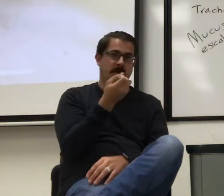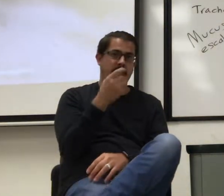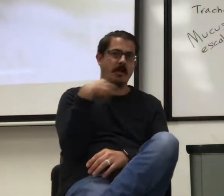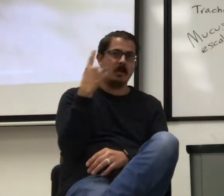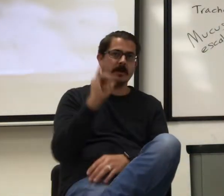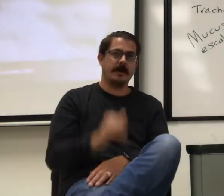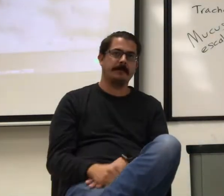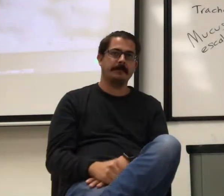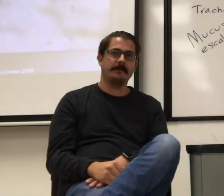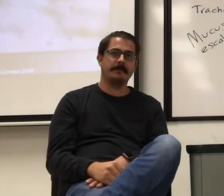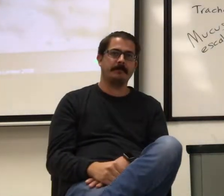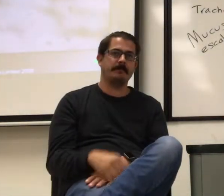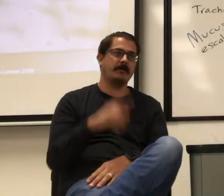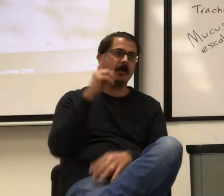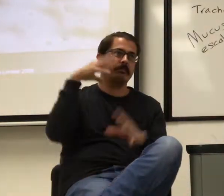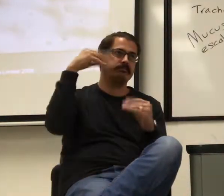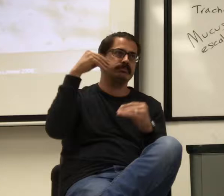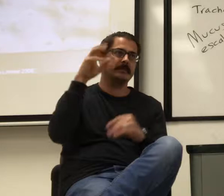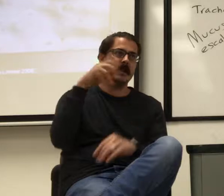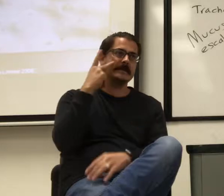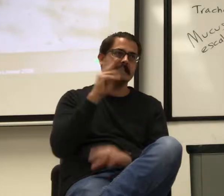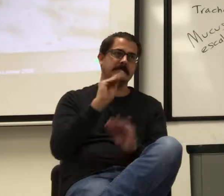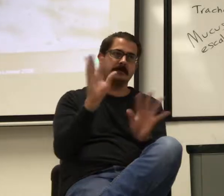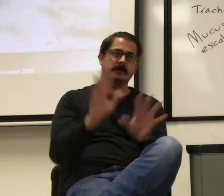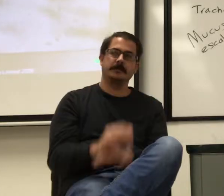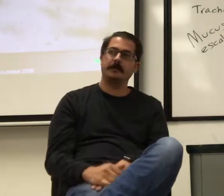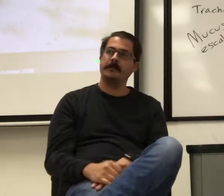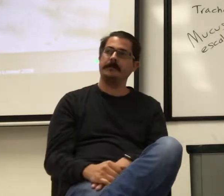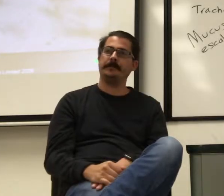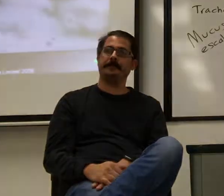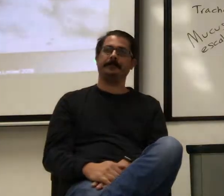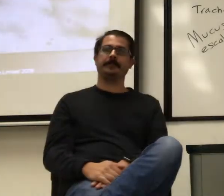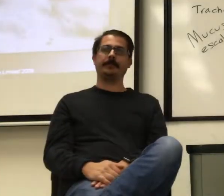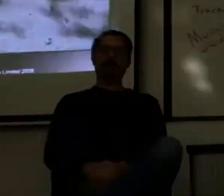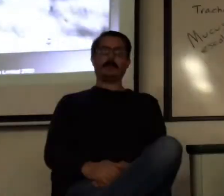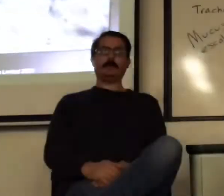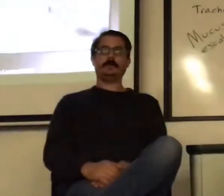let me turn the lights off so you can kind of.